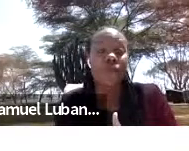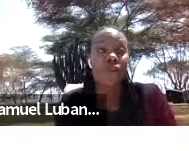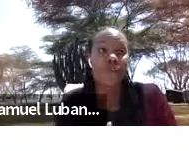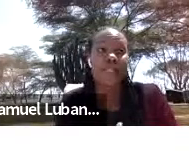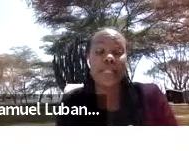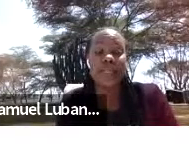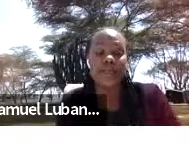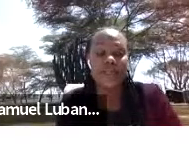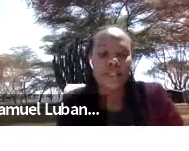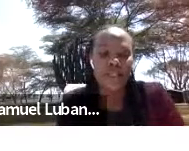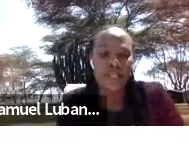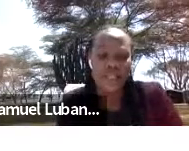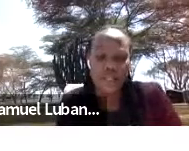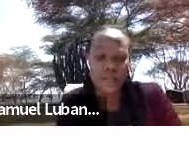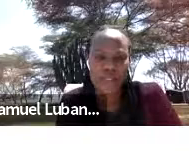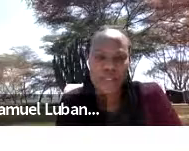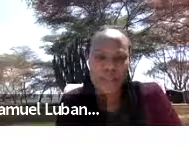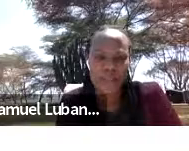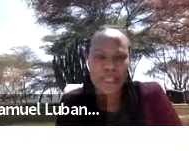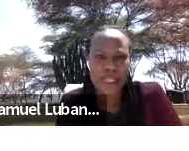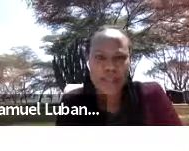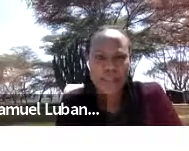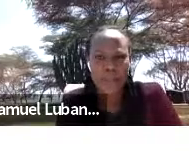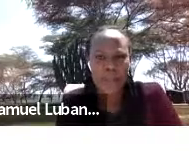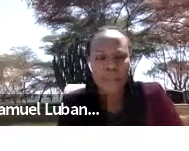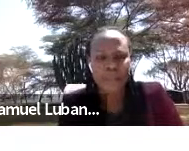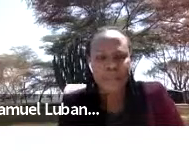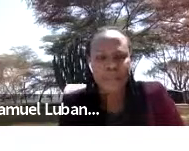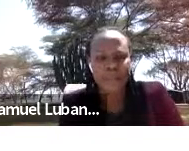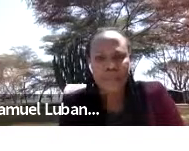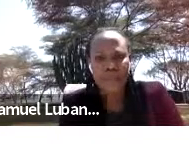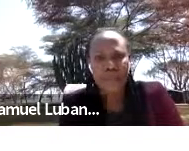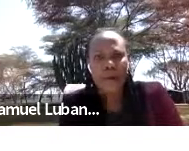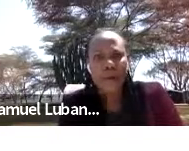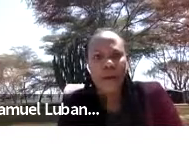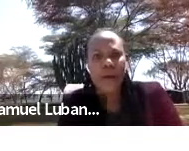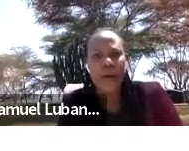and unfortunately even into the next generation. Next slide, please.